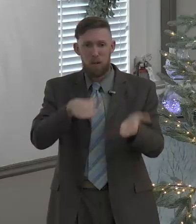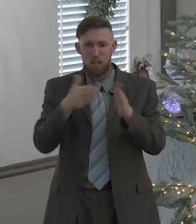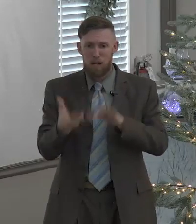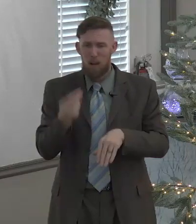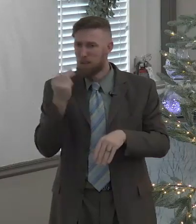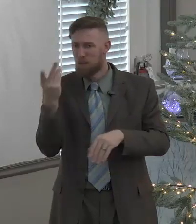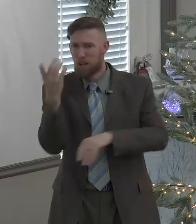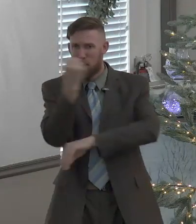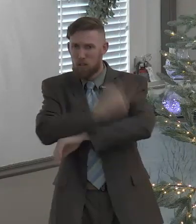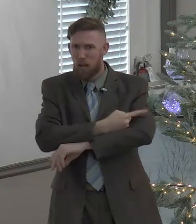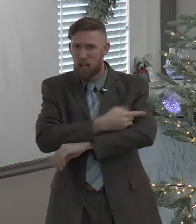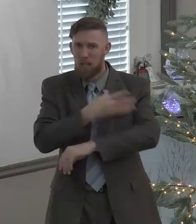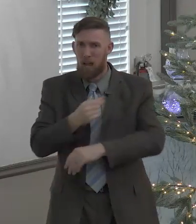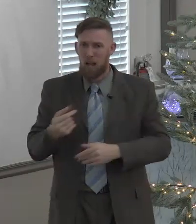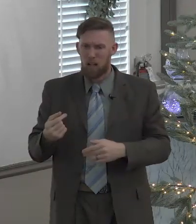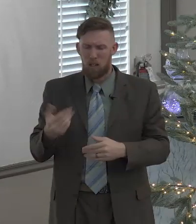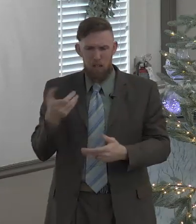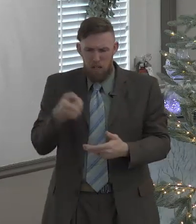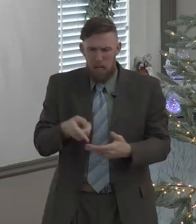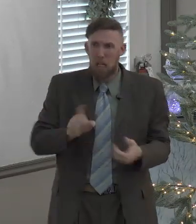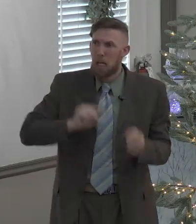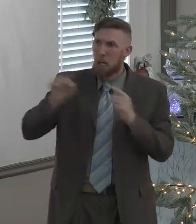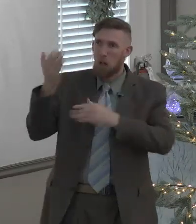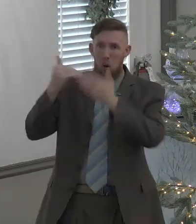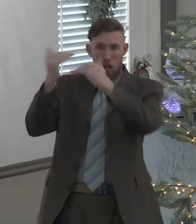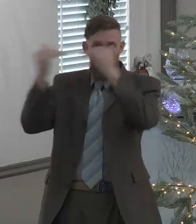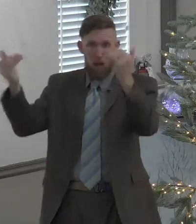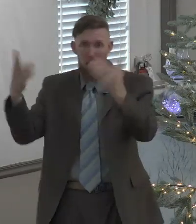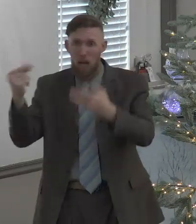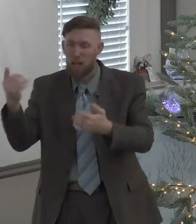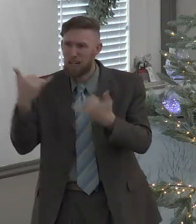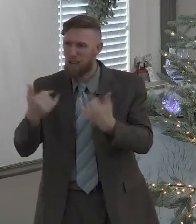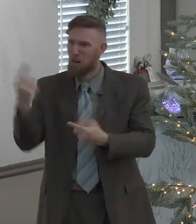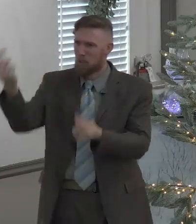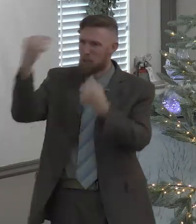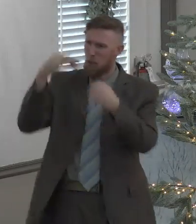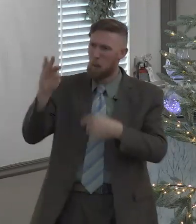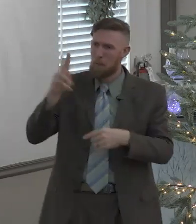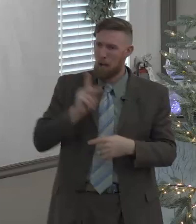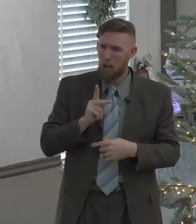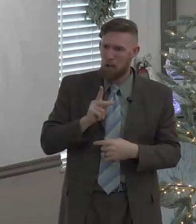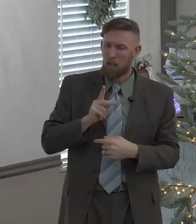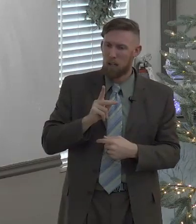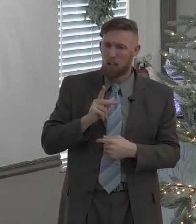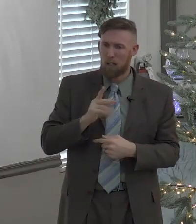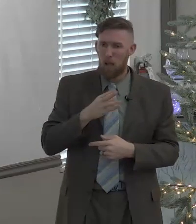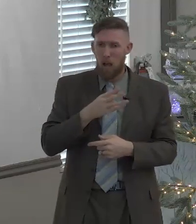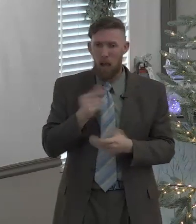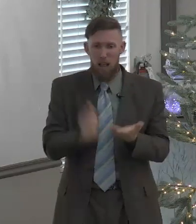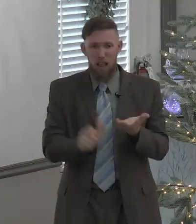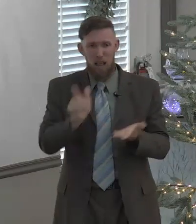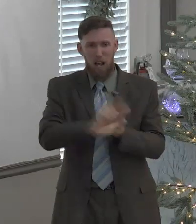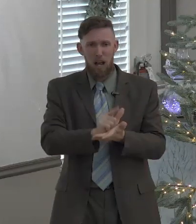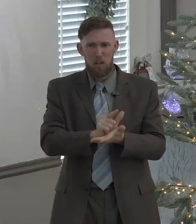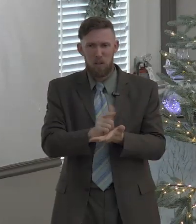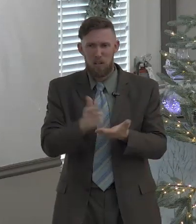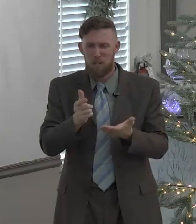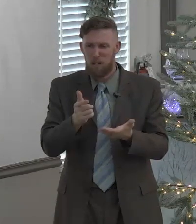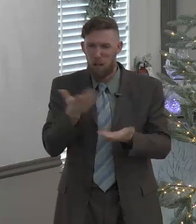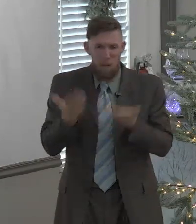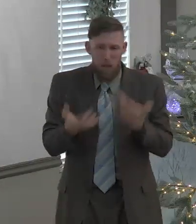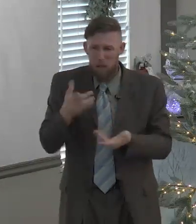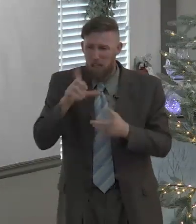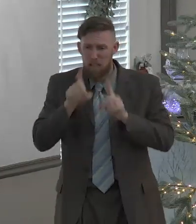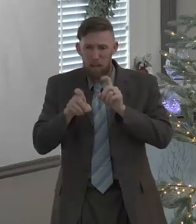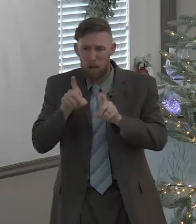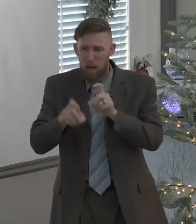heaven and then the Lord brought him back and he has to come back down here and for the rest of his existence, he's